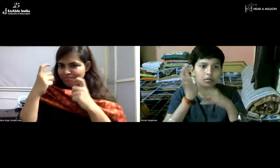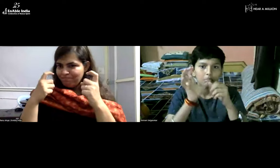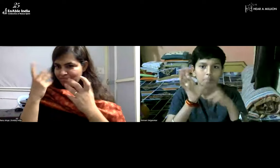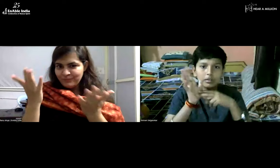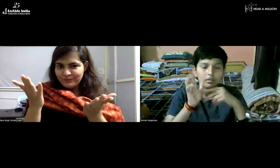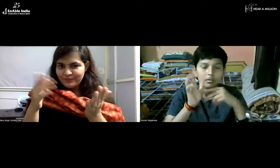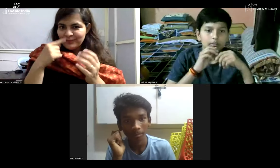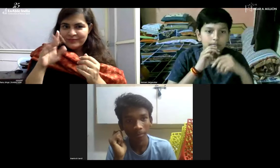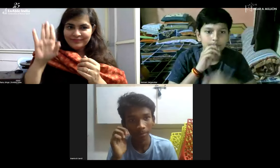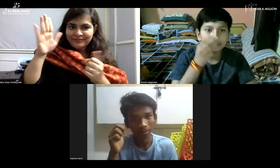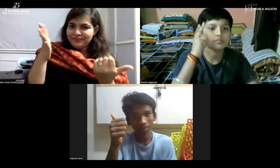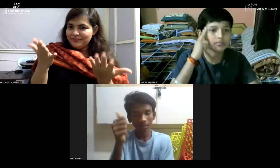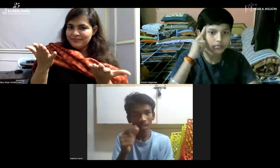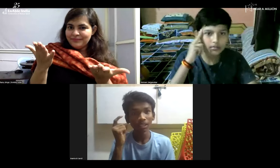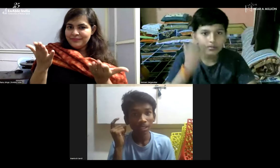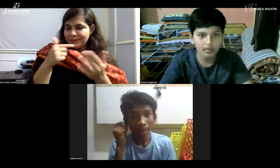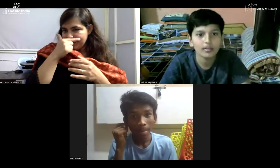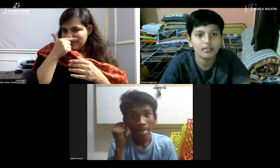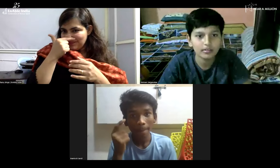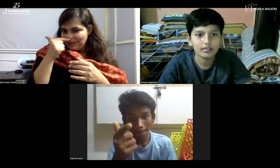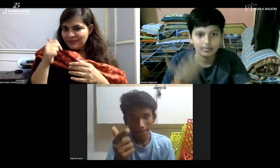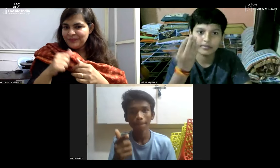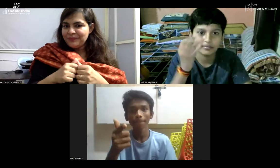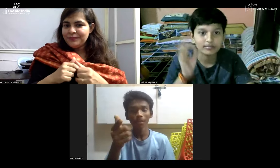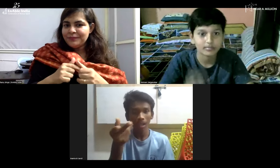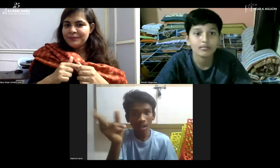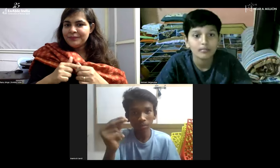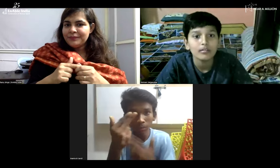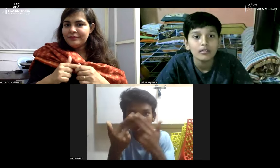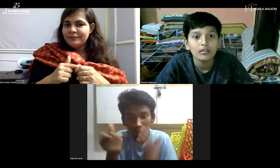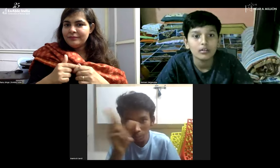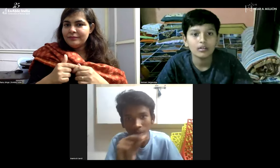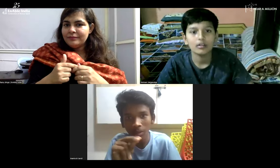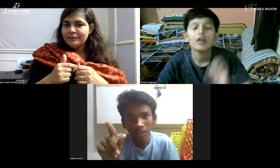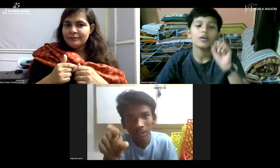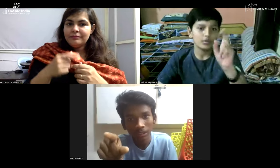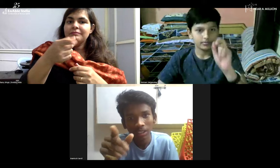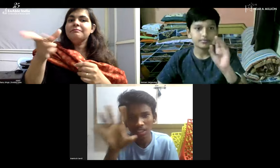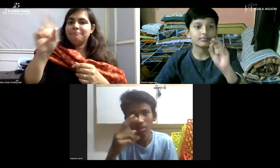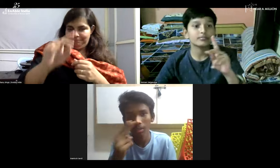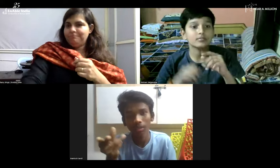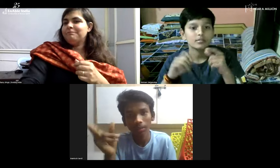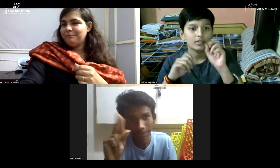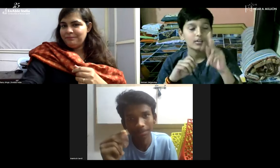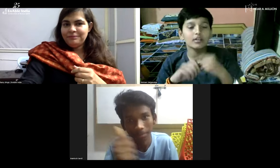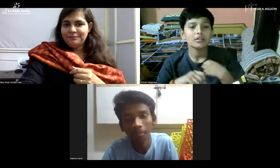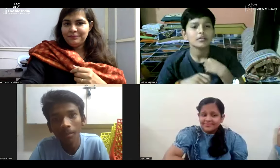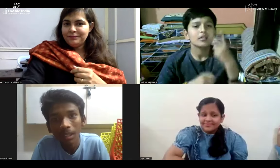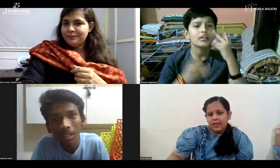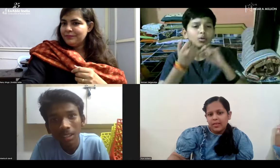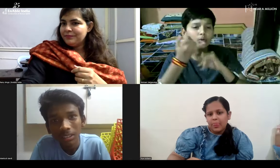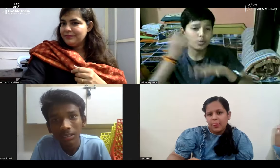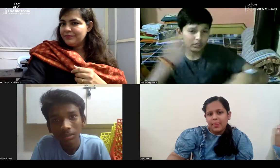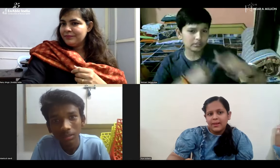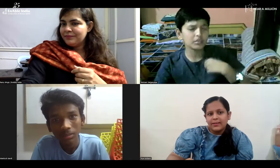You will have to take the action, and maybe if they are not listening to you after explaining, then you show that you are